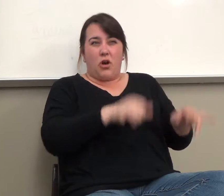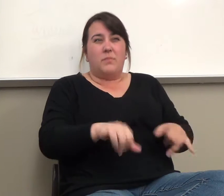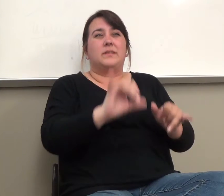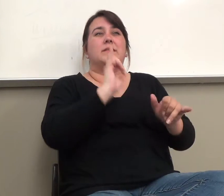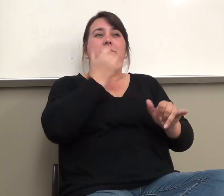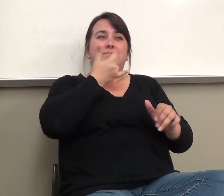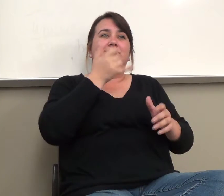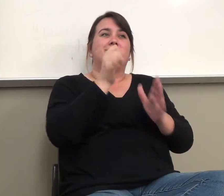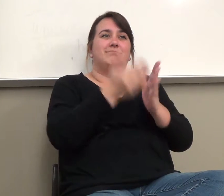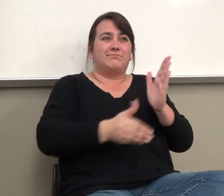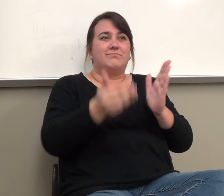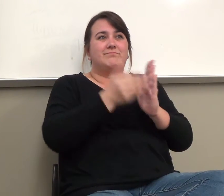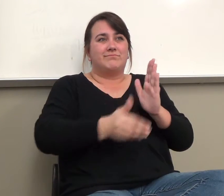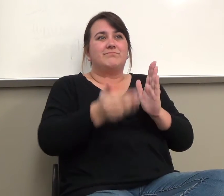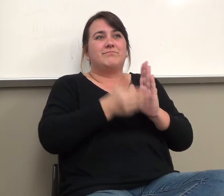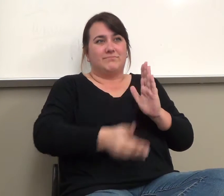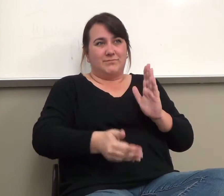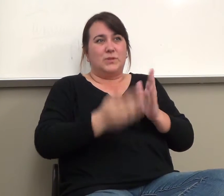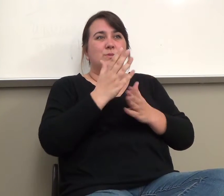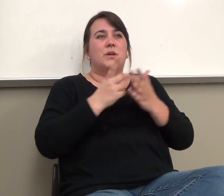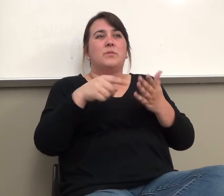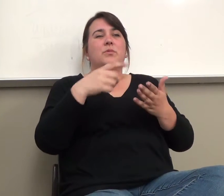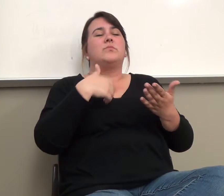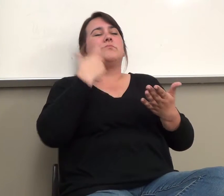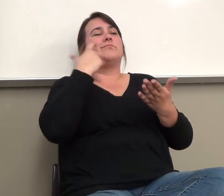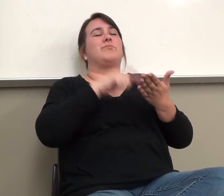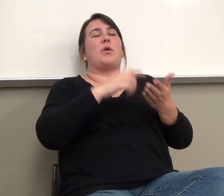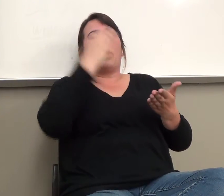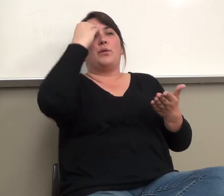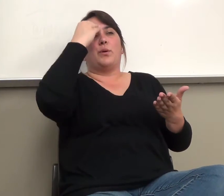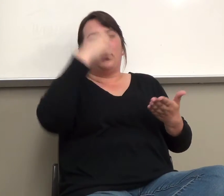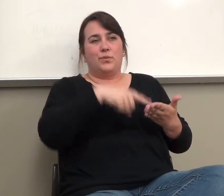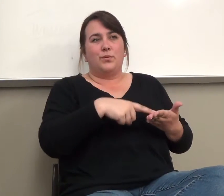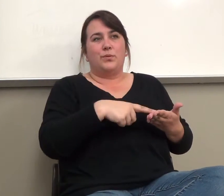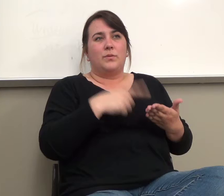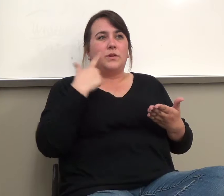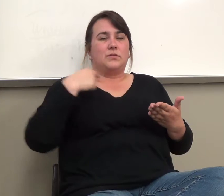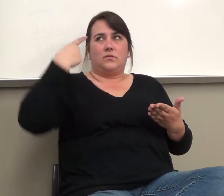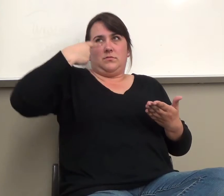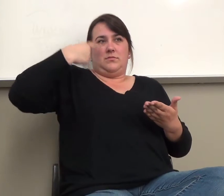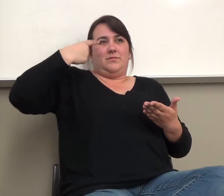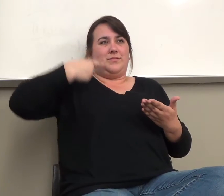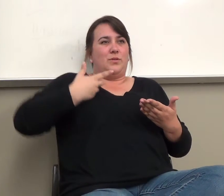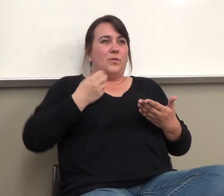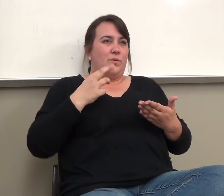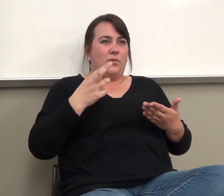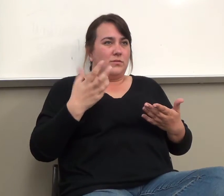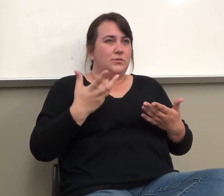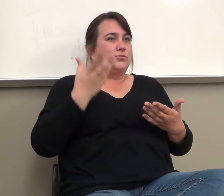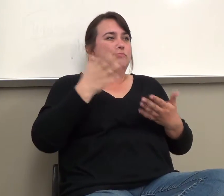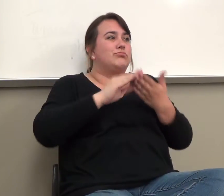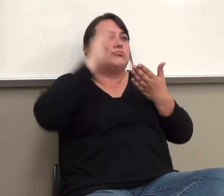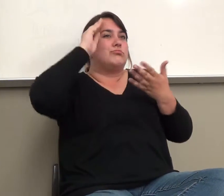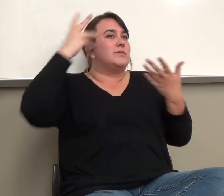we've been told that so many times. It's Feb and brew, there's an R between the B and the U, even though that's not